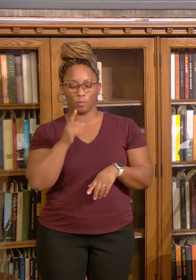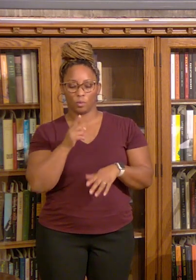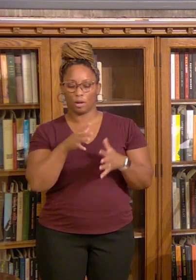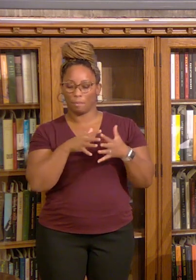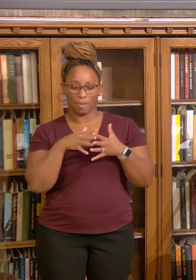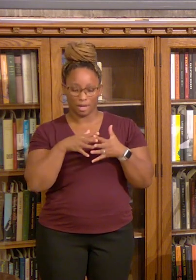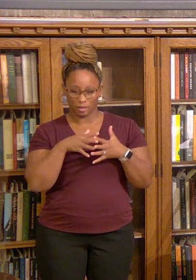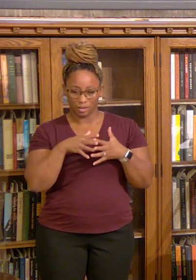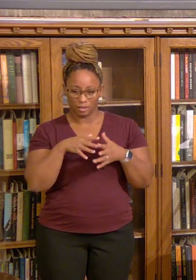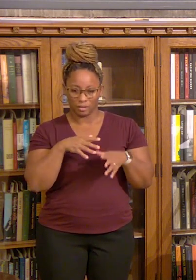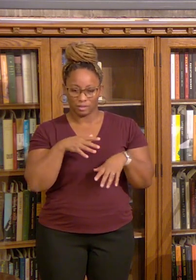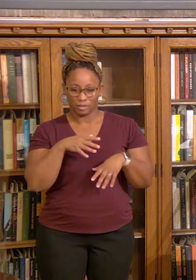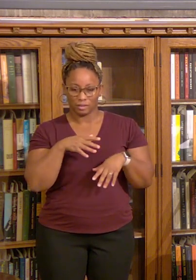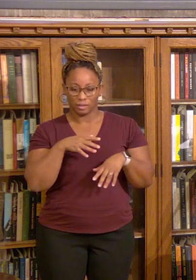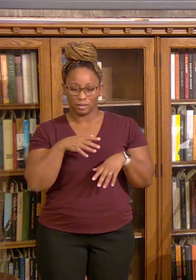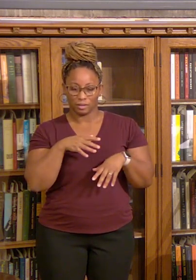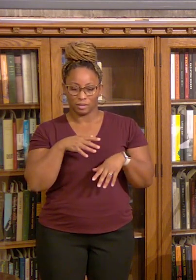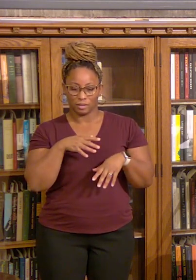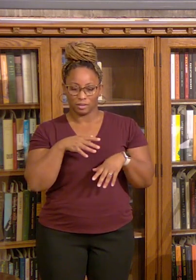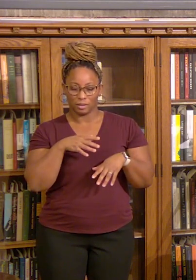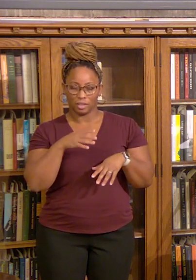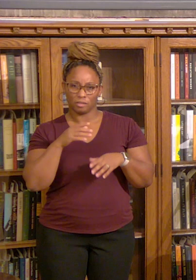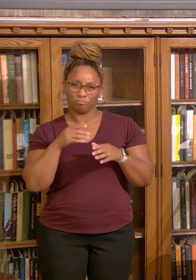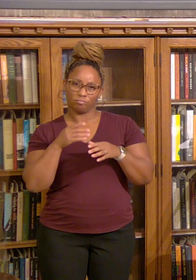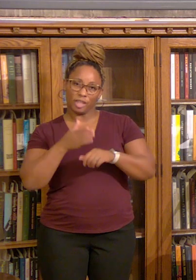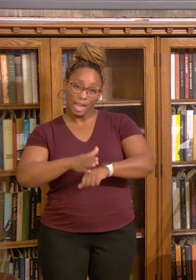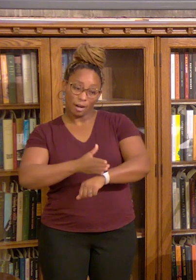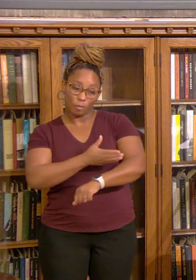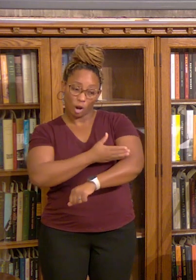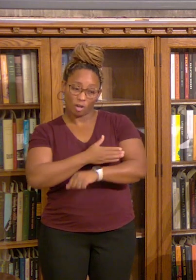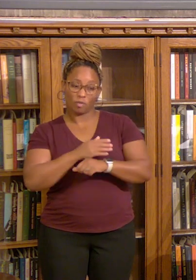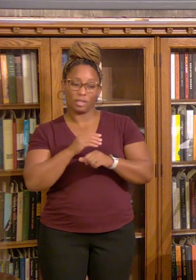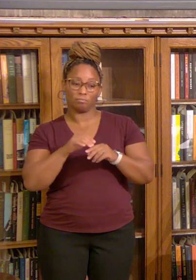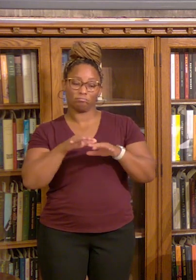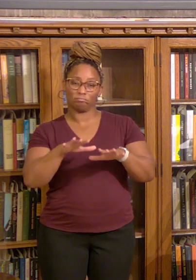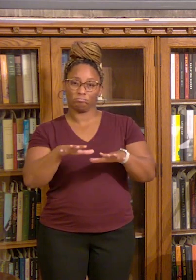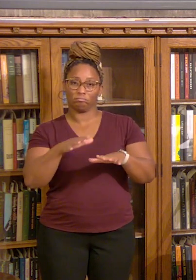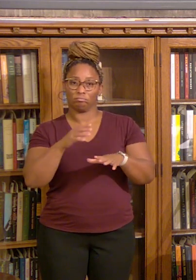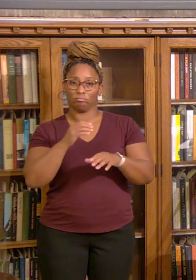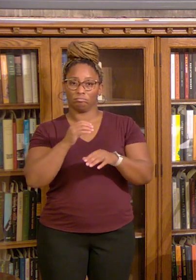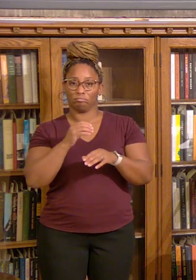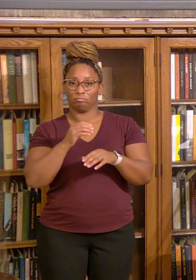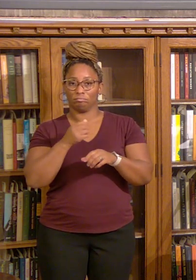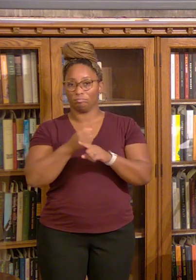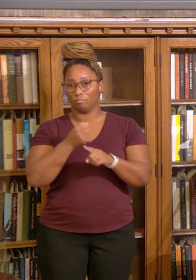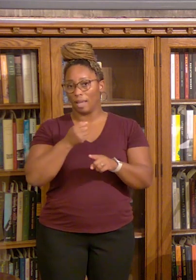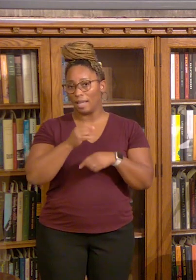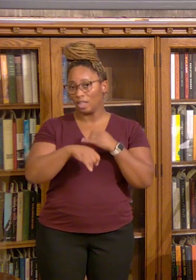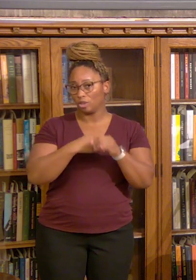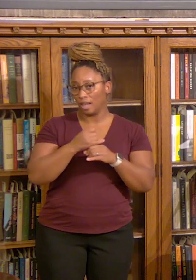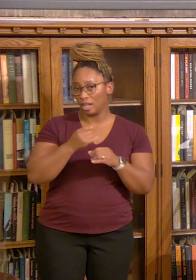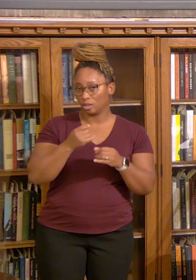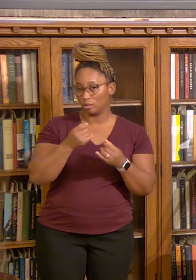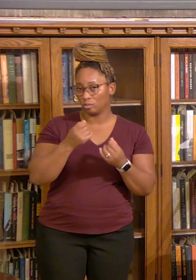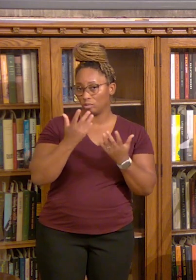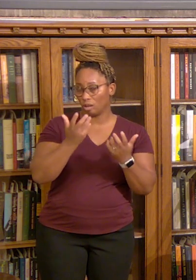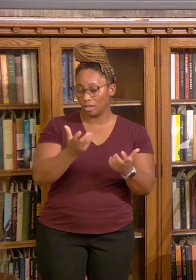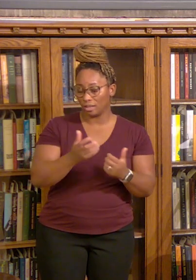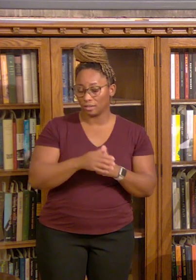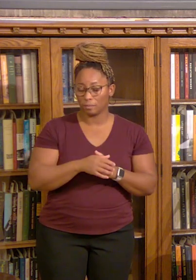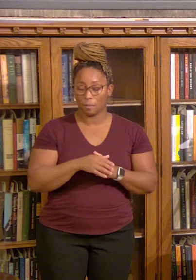to celebrate their alleged racial progress to International audiences one essay from the archive that really stood out to